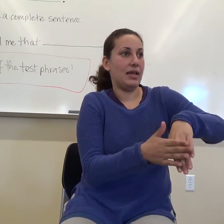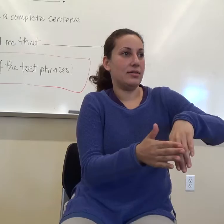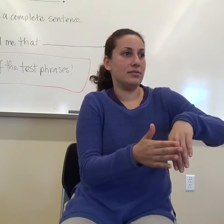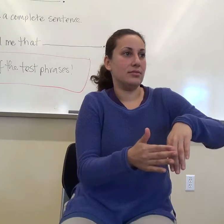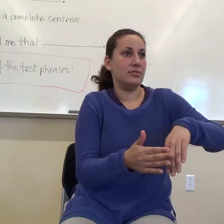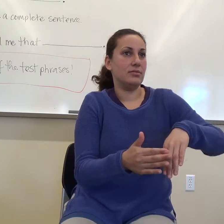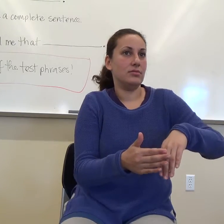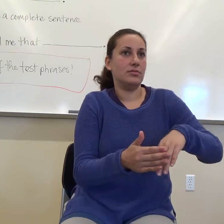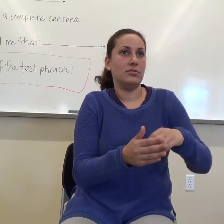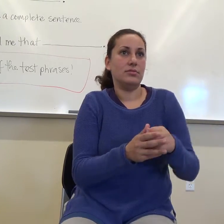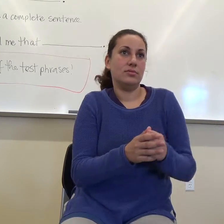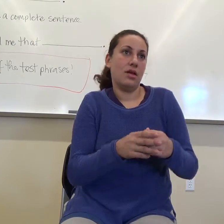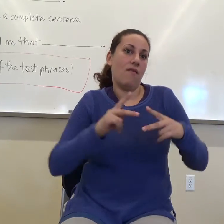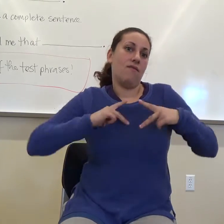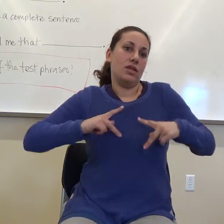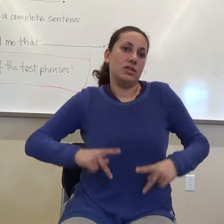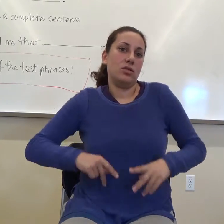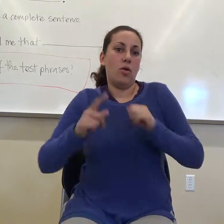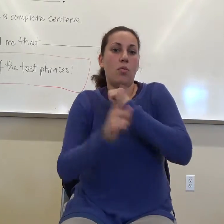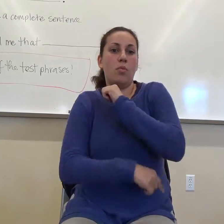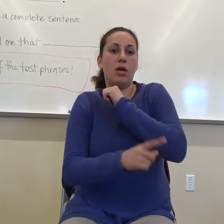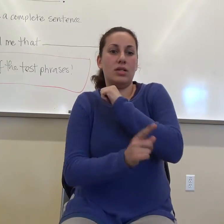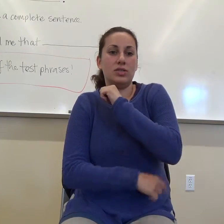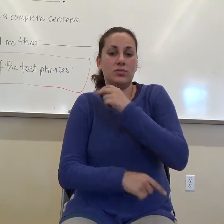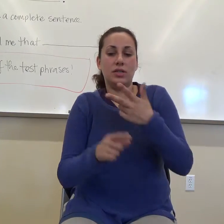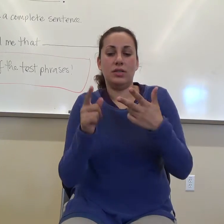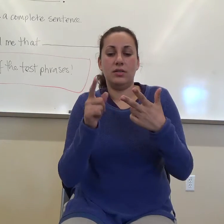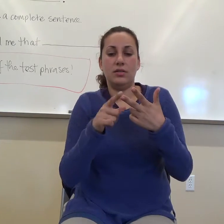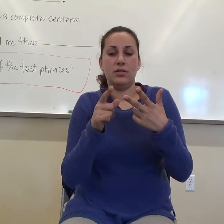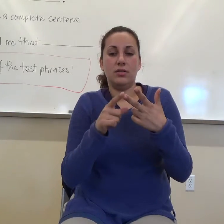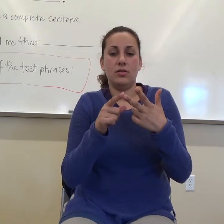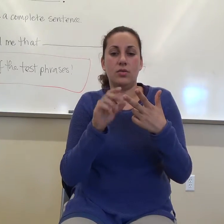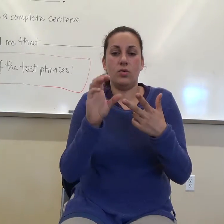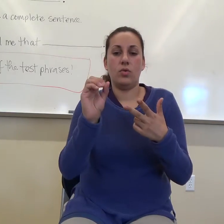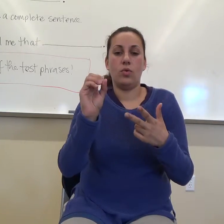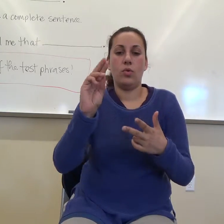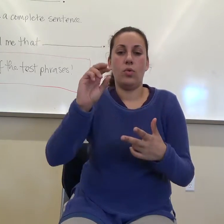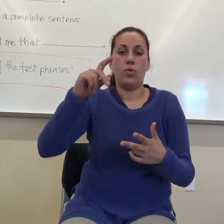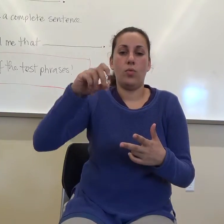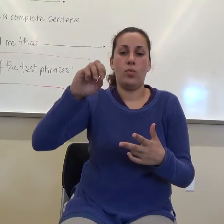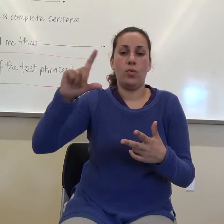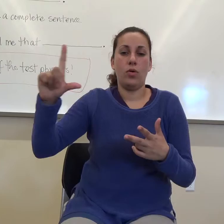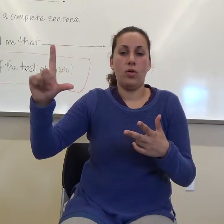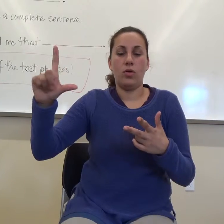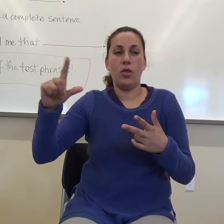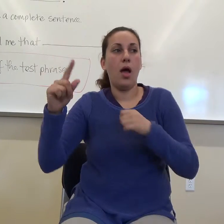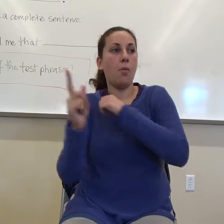physical punishment, corporal punishment. What about this? Is A right?